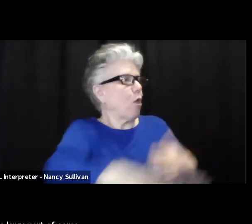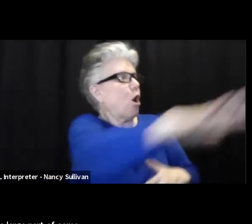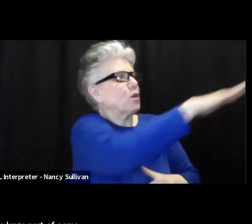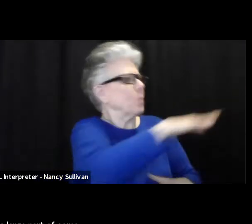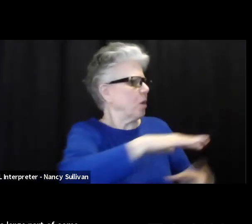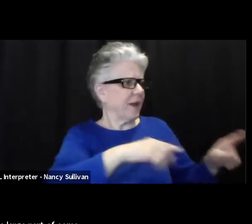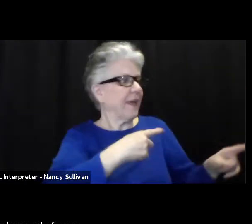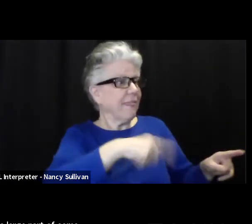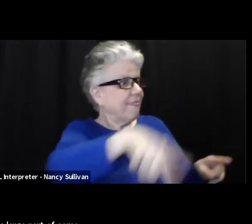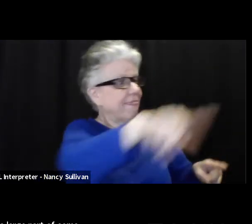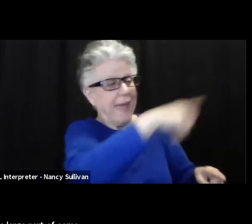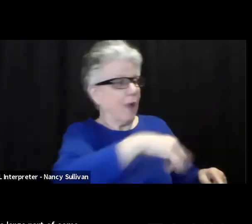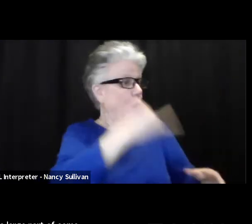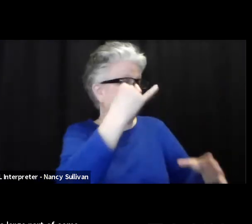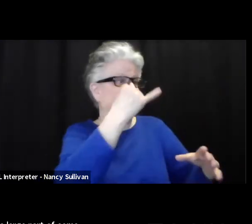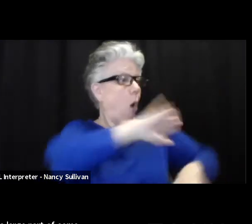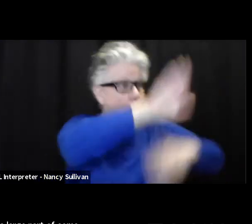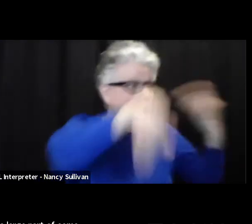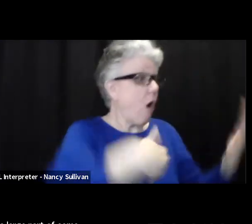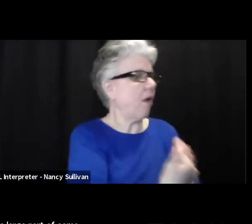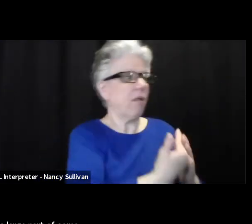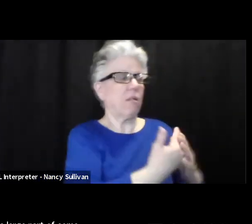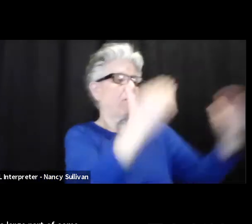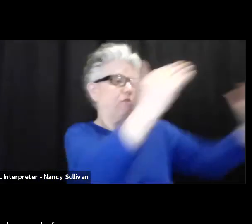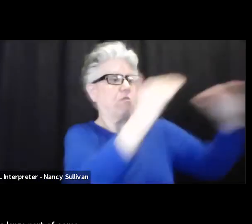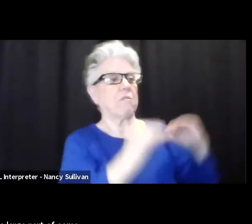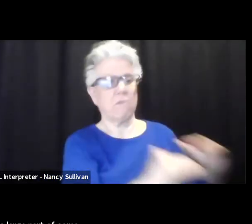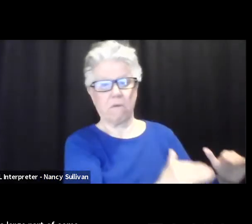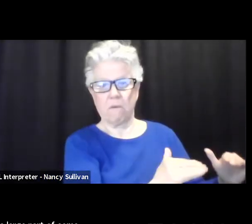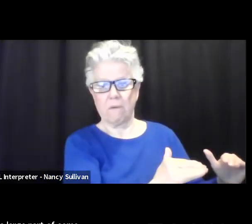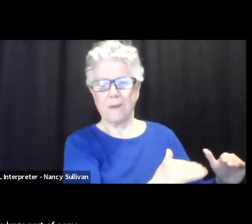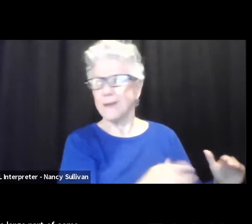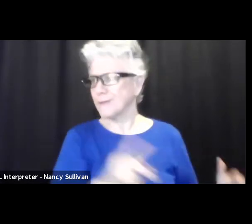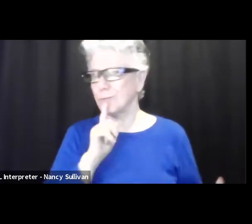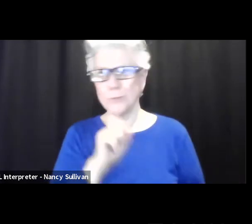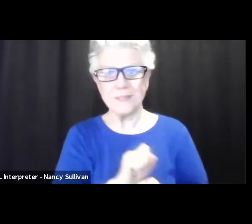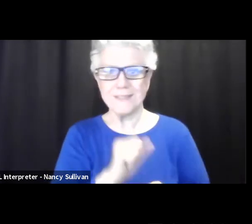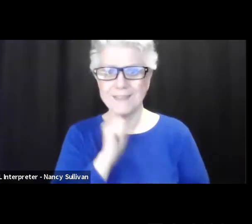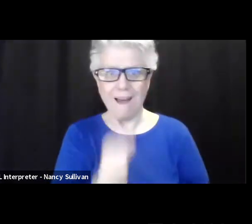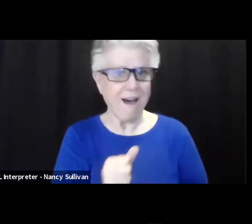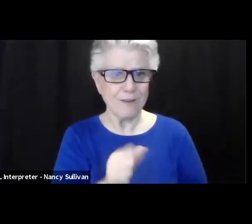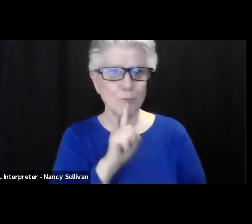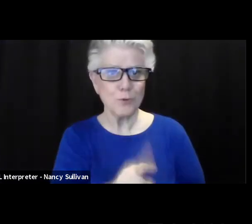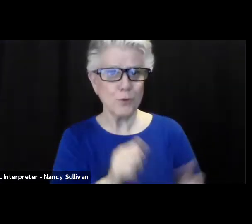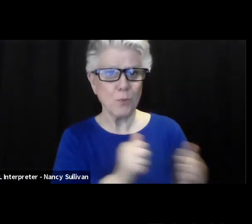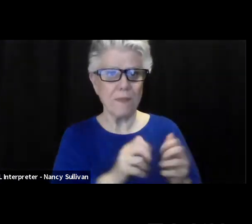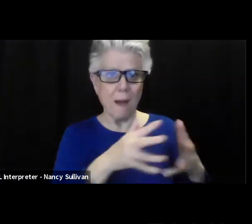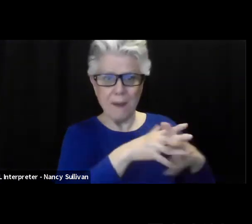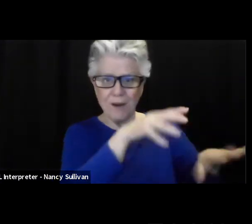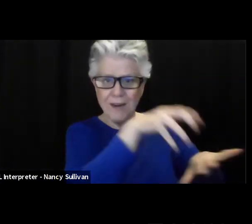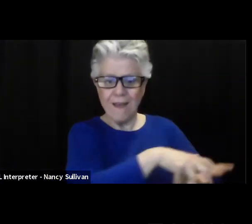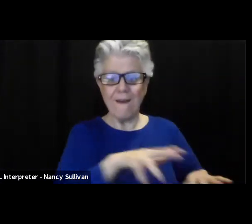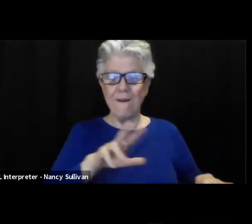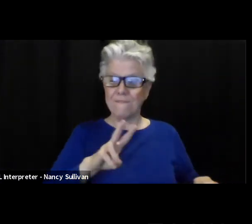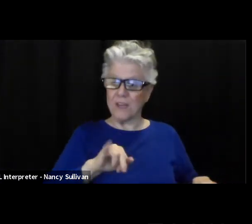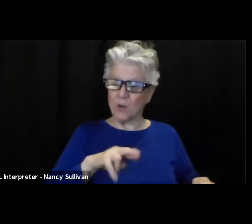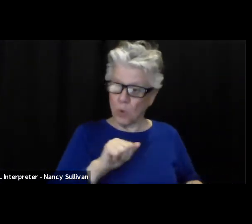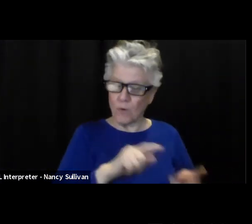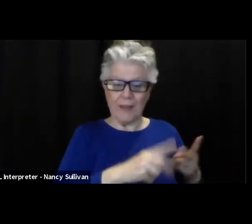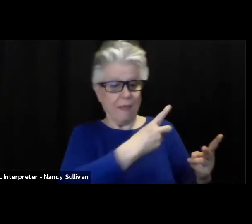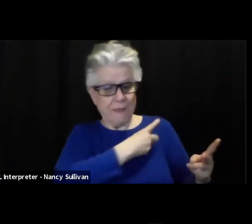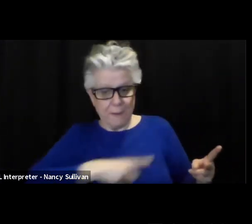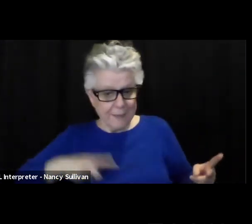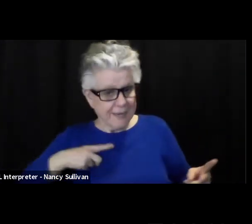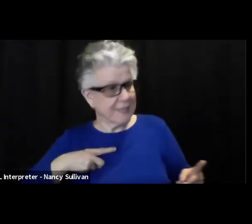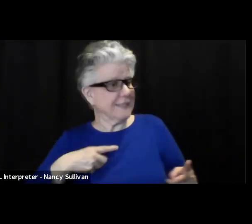found to be impaired, which was emphatically not the case with the Amerindian peoples, as Victoria and the Dominicans of